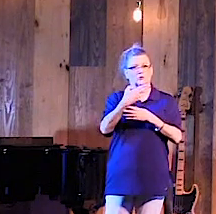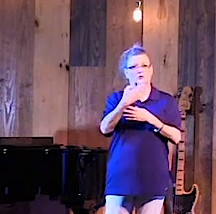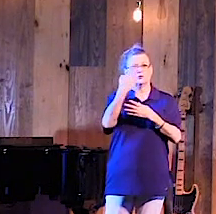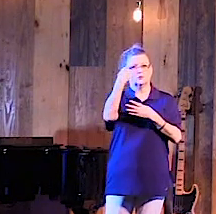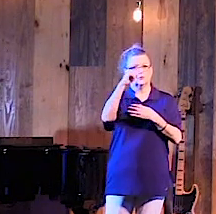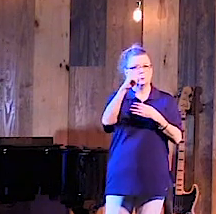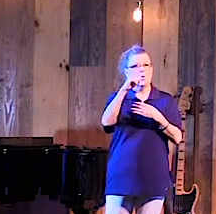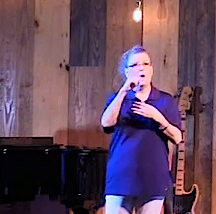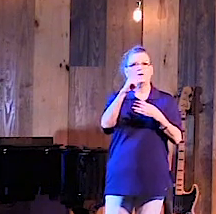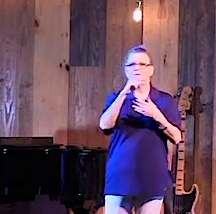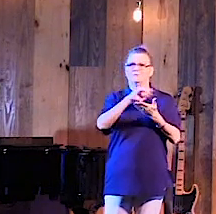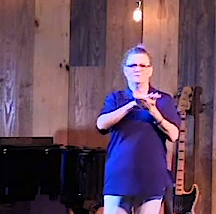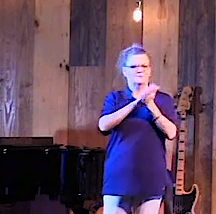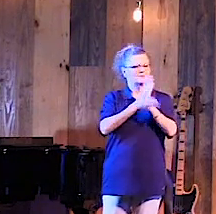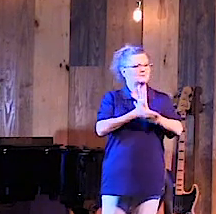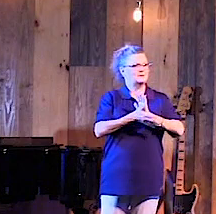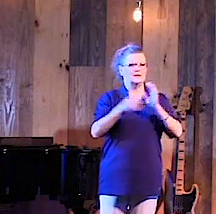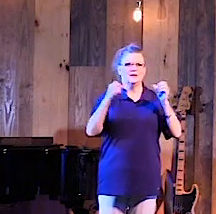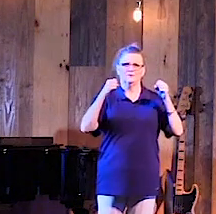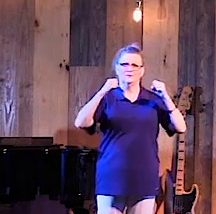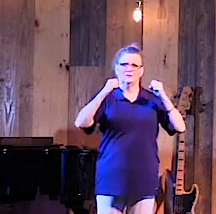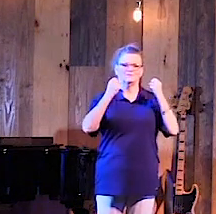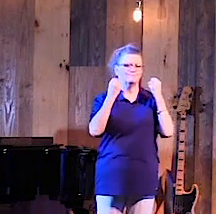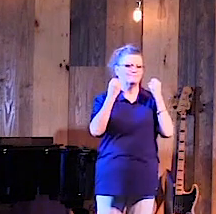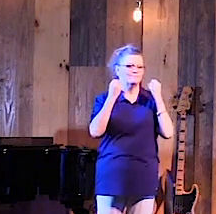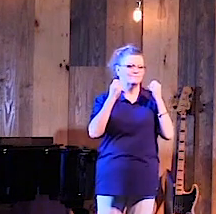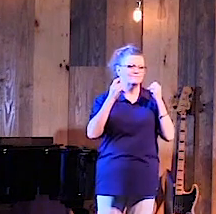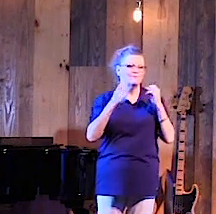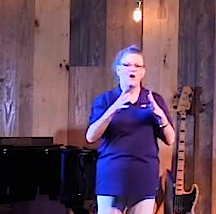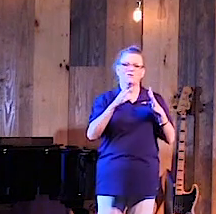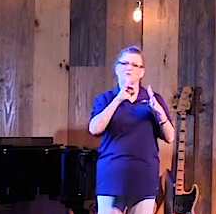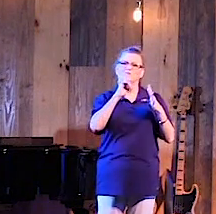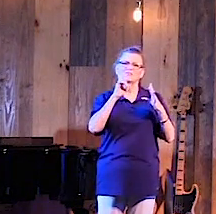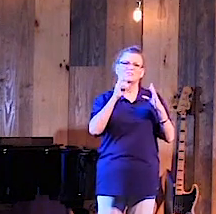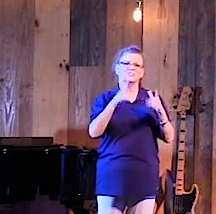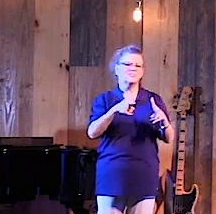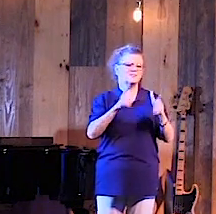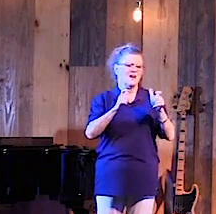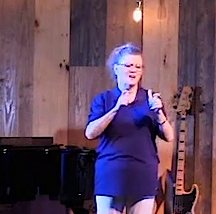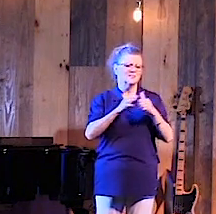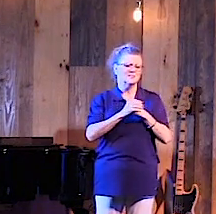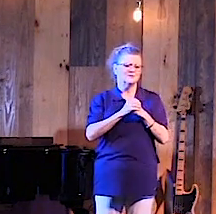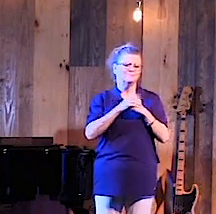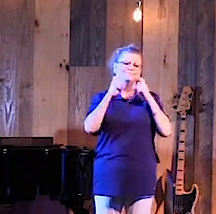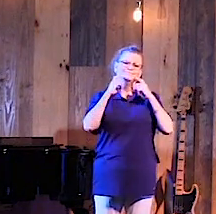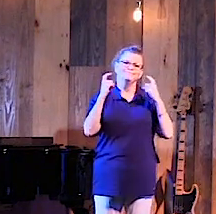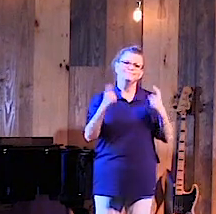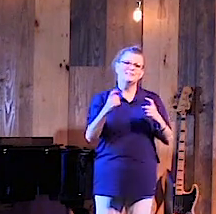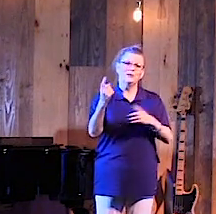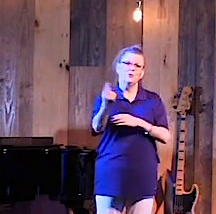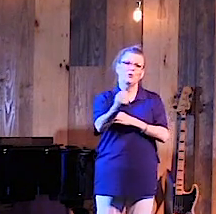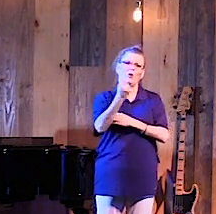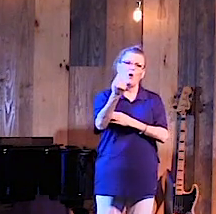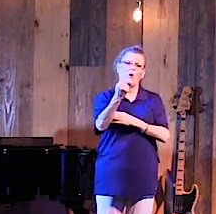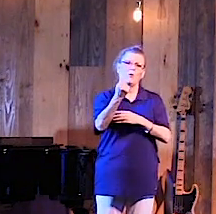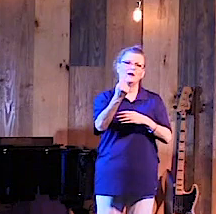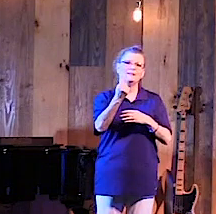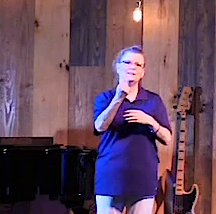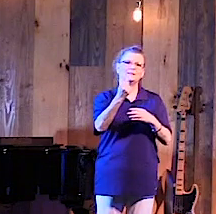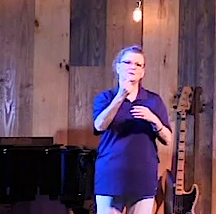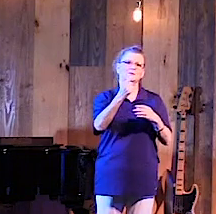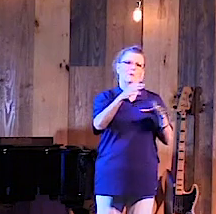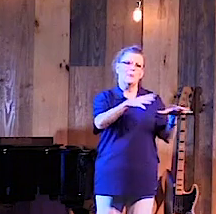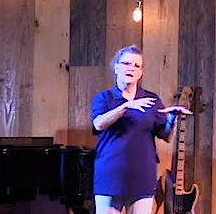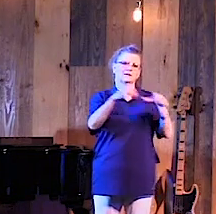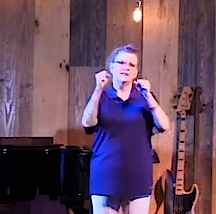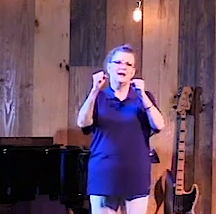dream." Listen, beloved, there's an old saying, and I believe it's true. It goes like this. Sin will always take you further than you want to